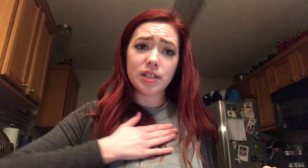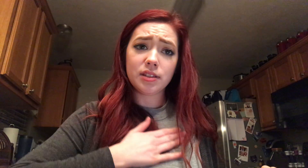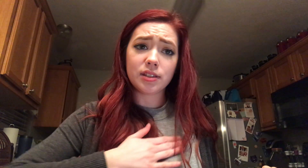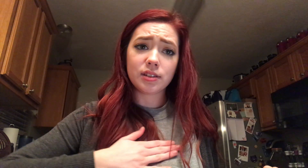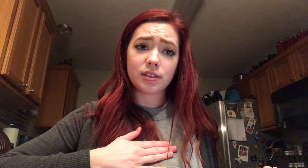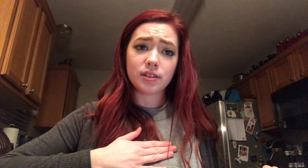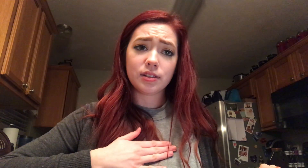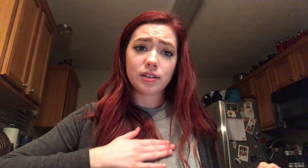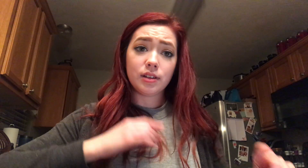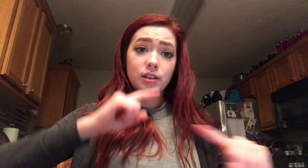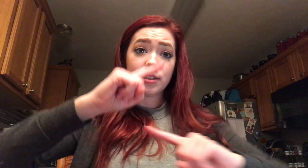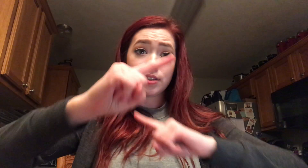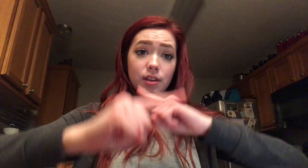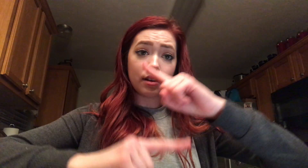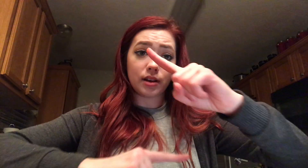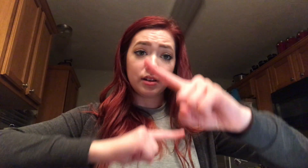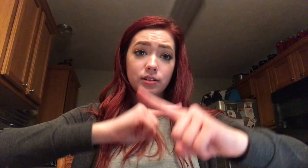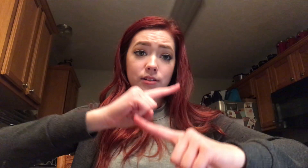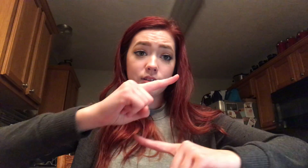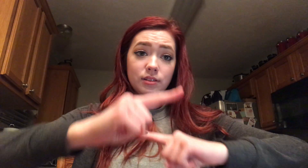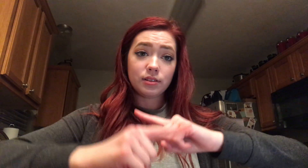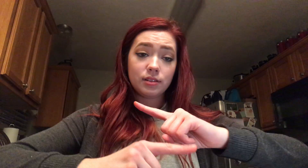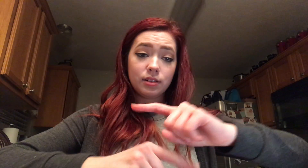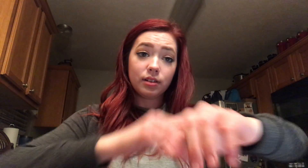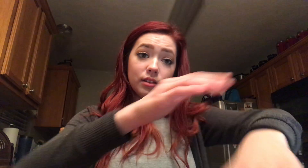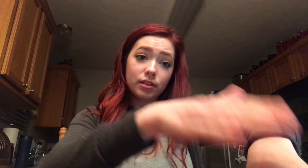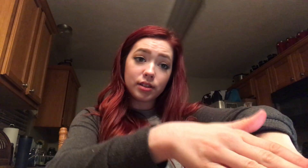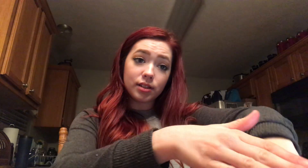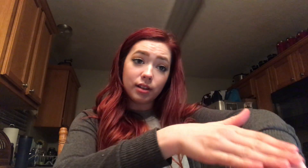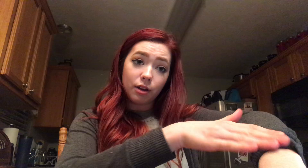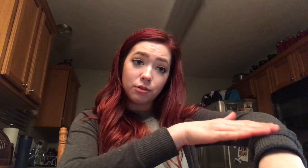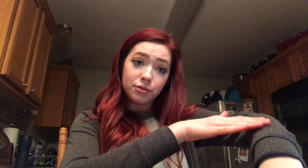please, sign, slow.